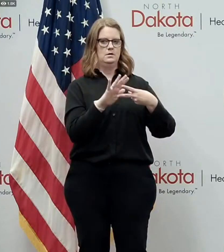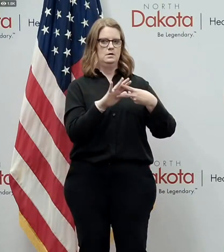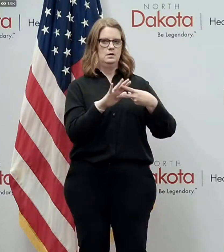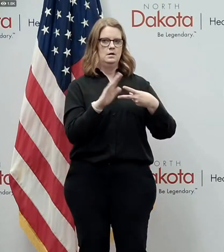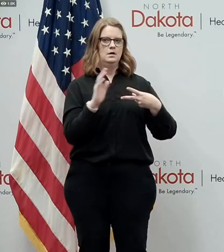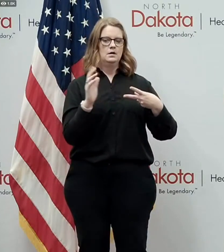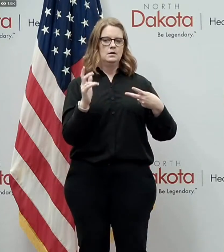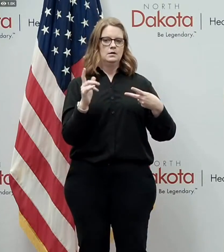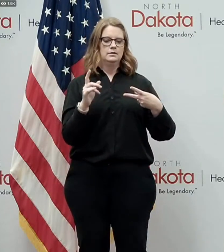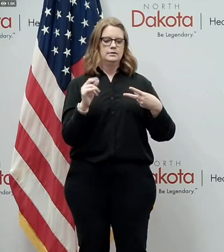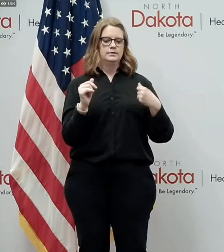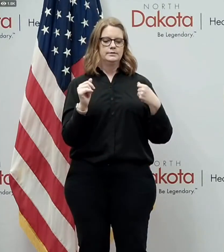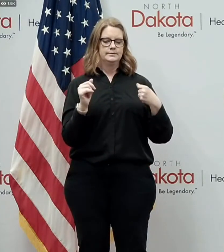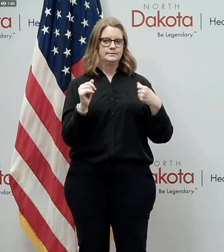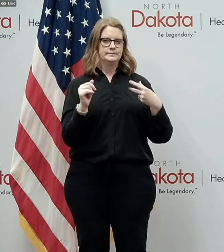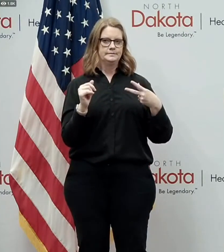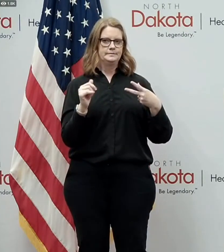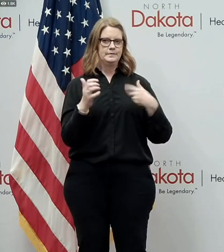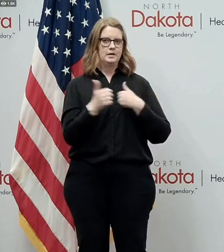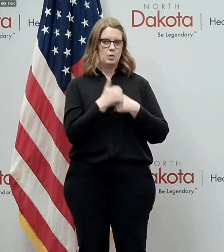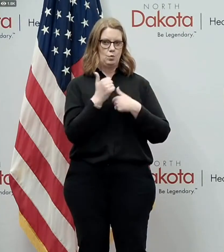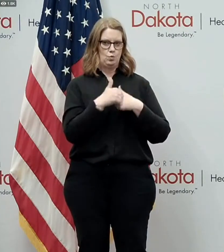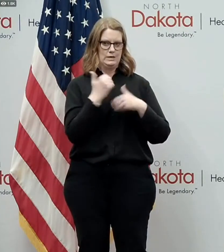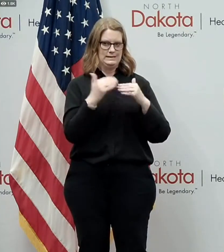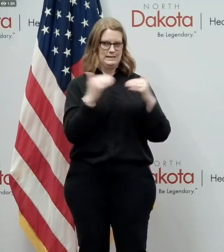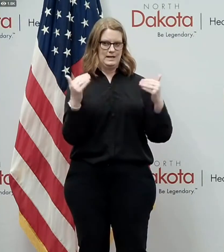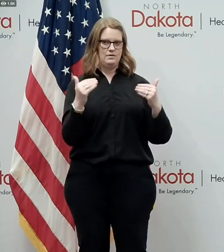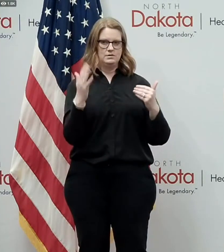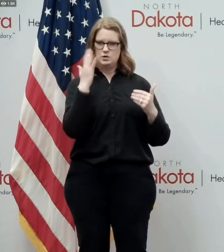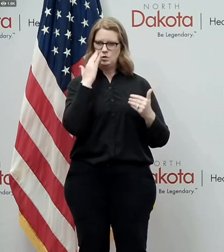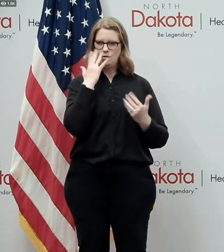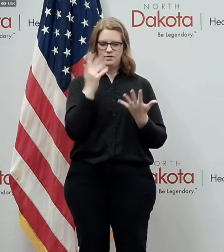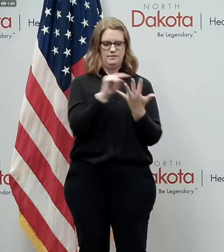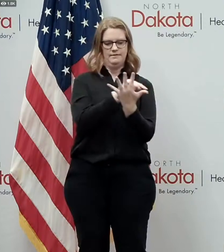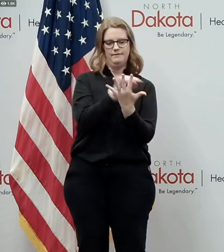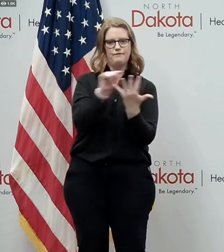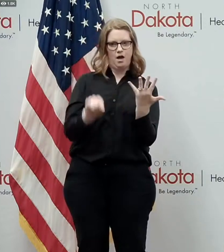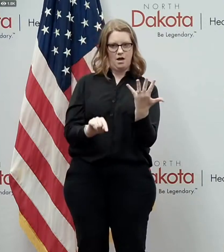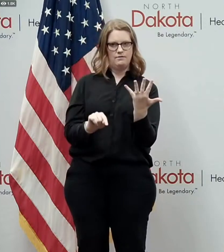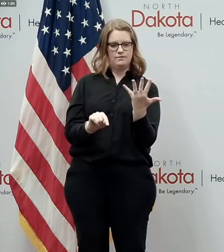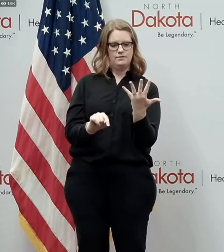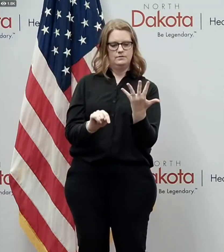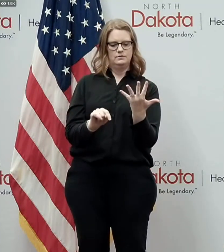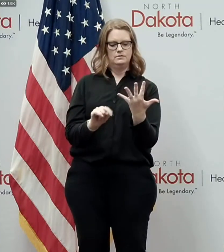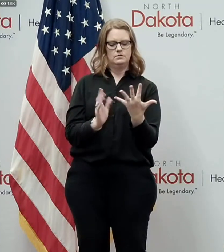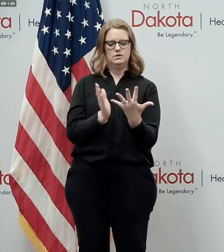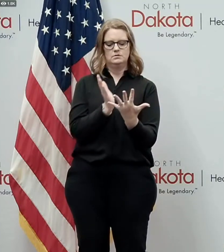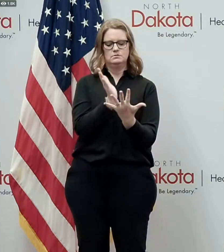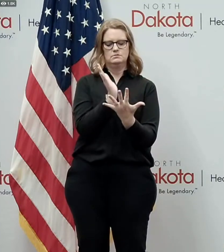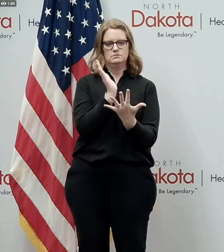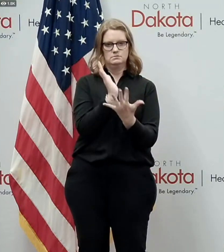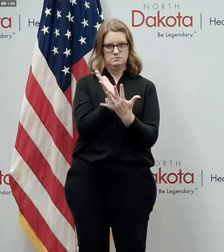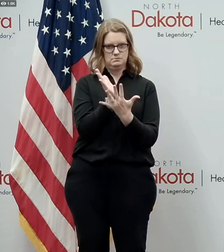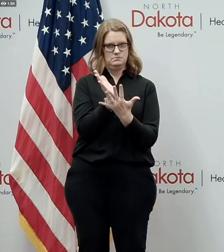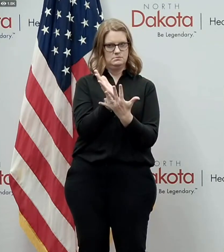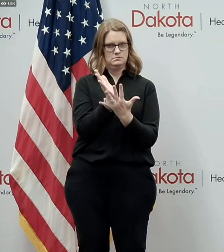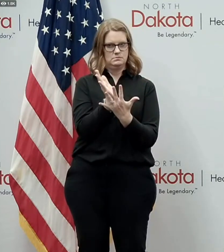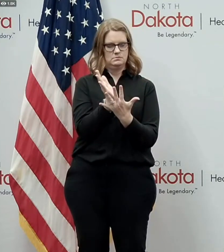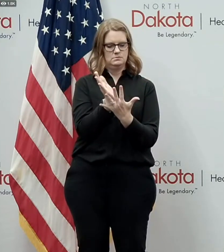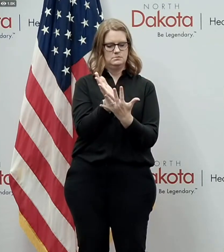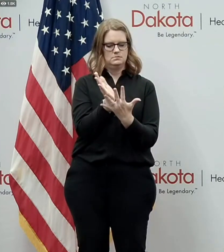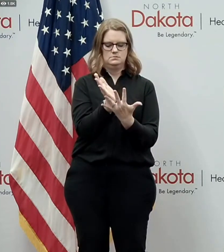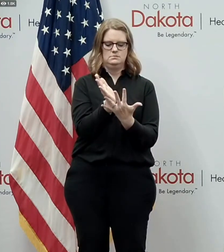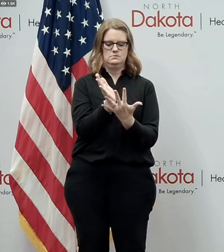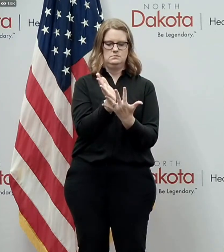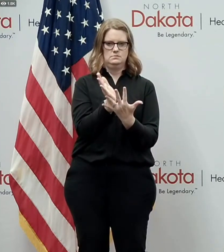general kind of what we'll call the risk levels are 5 risk levels that we have, and we're at the second lowest level, which for